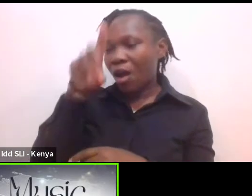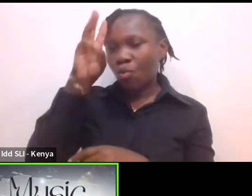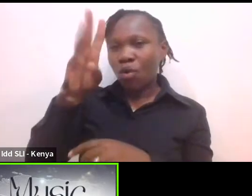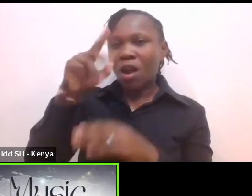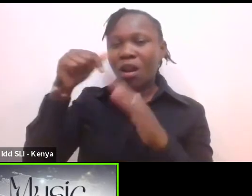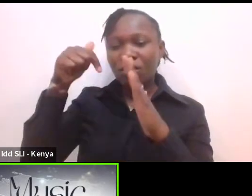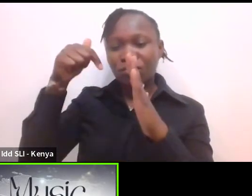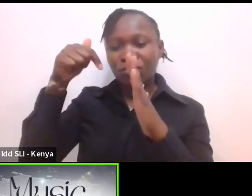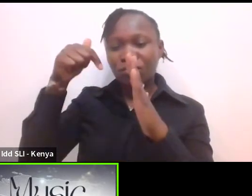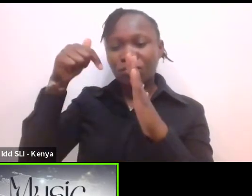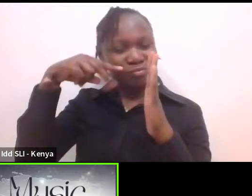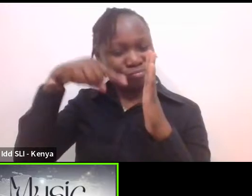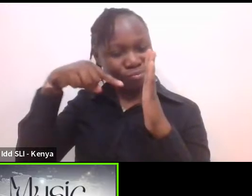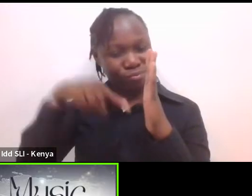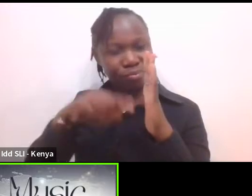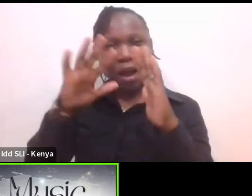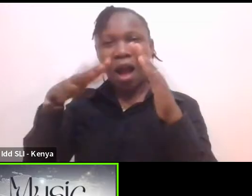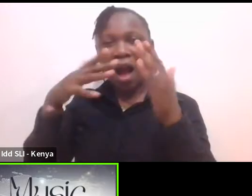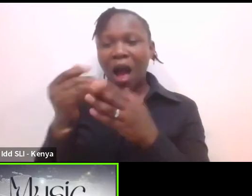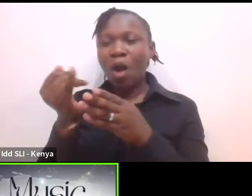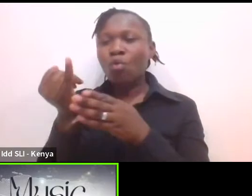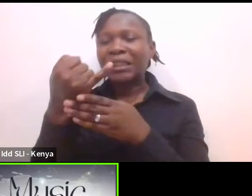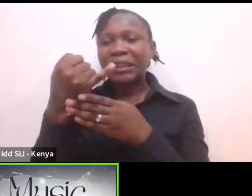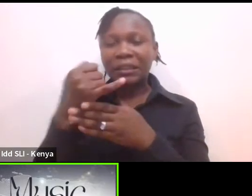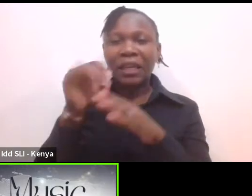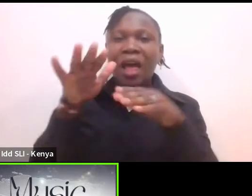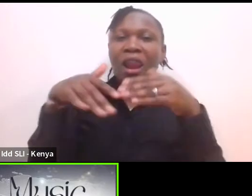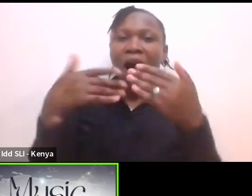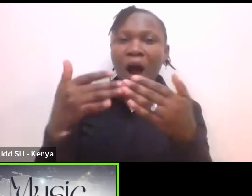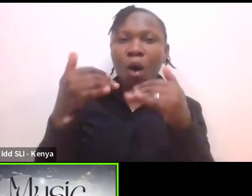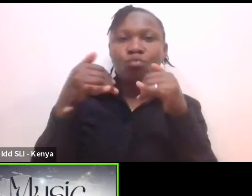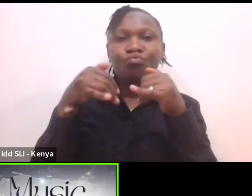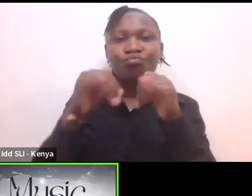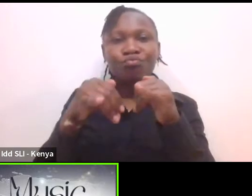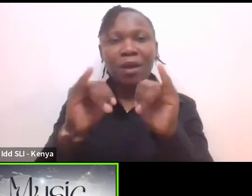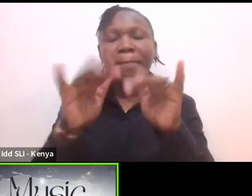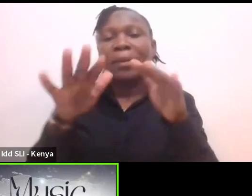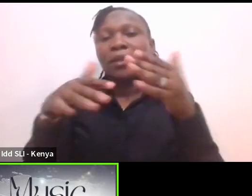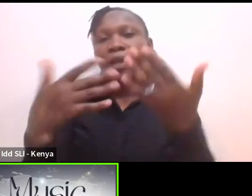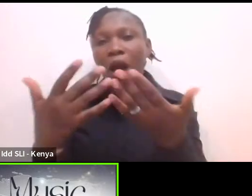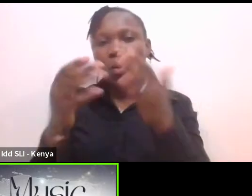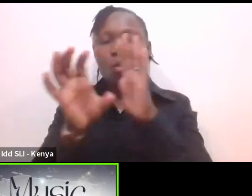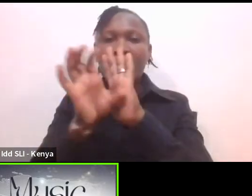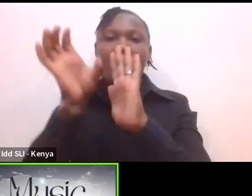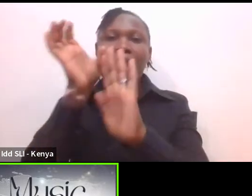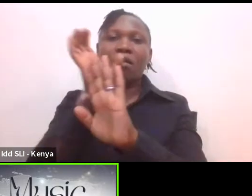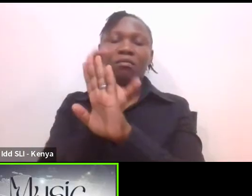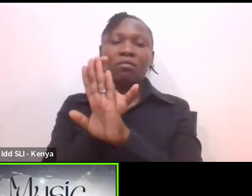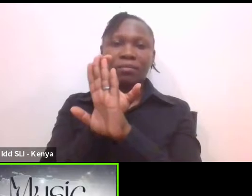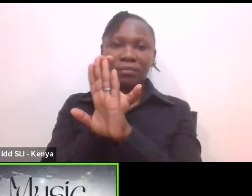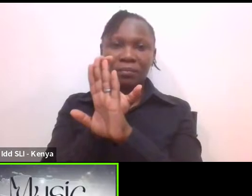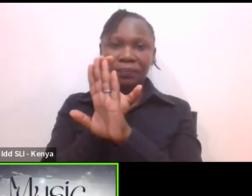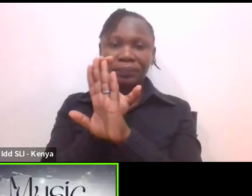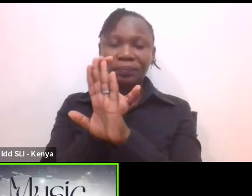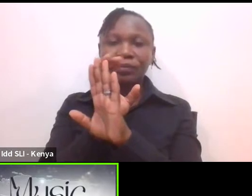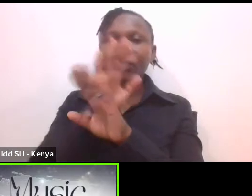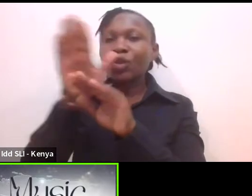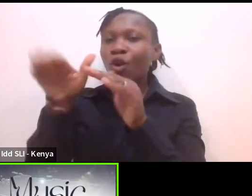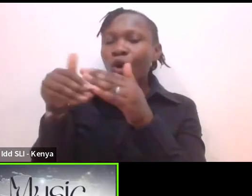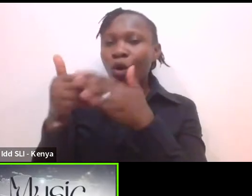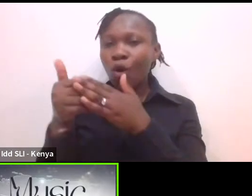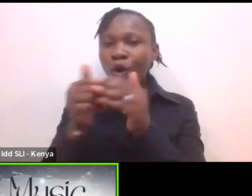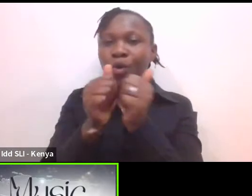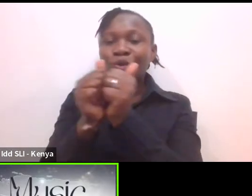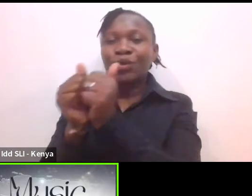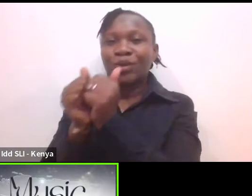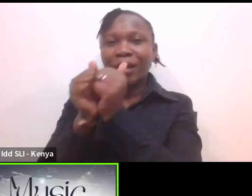the implementation and all of this magical world of curriculum and how it ties together to create an inclusive